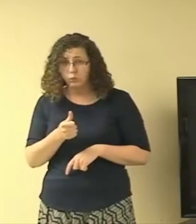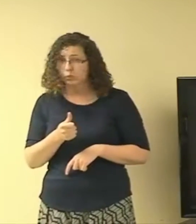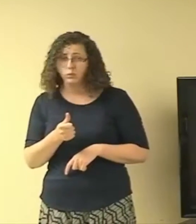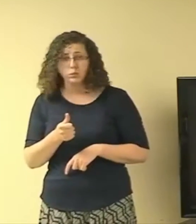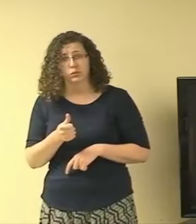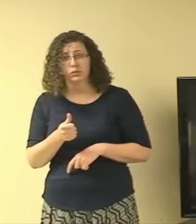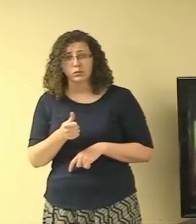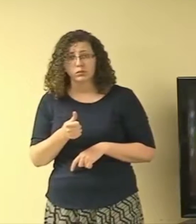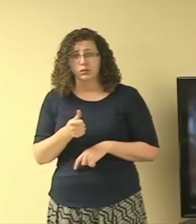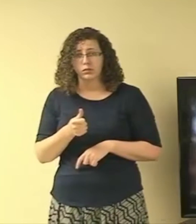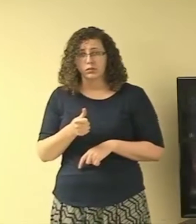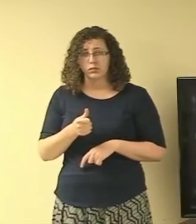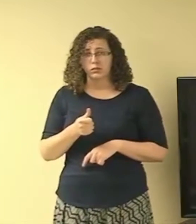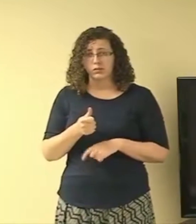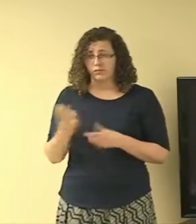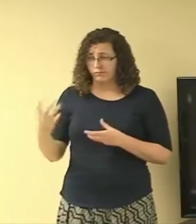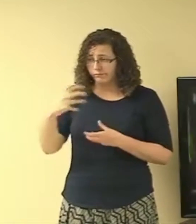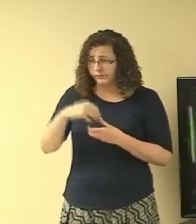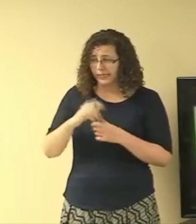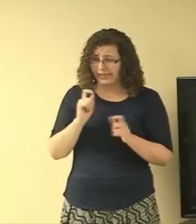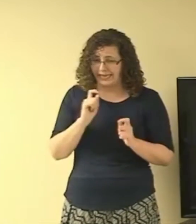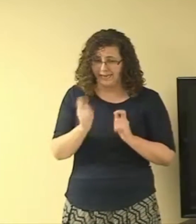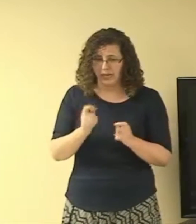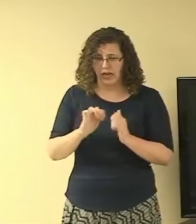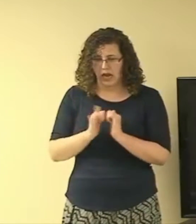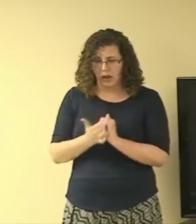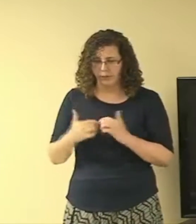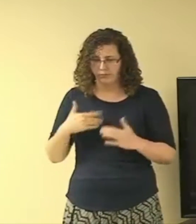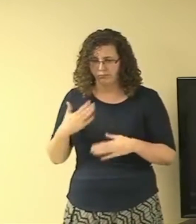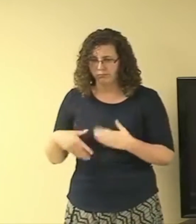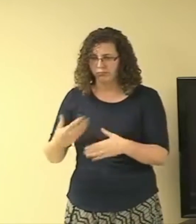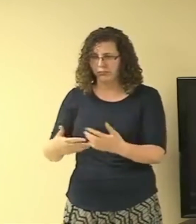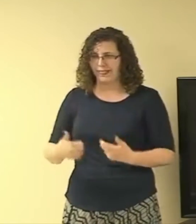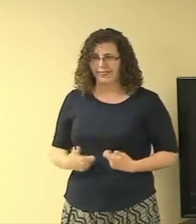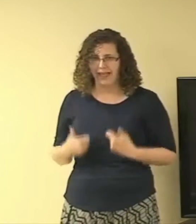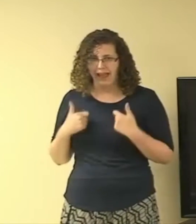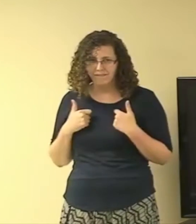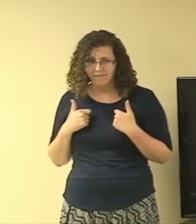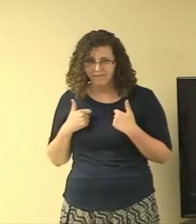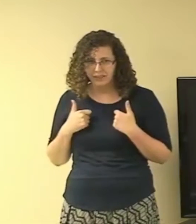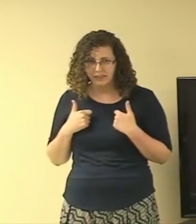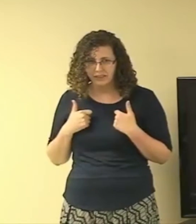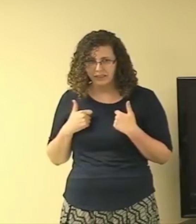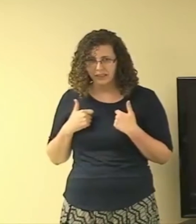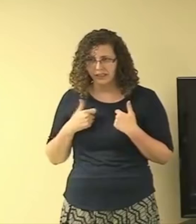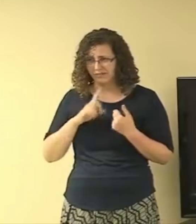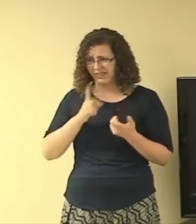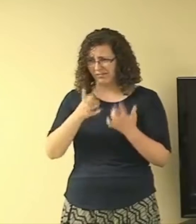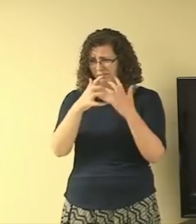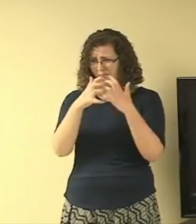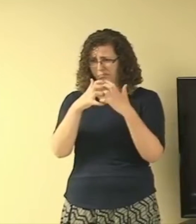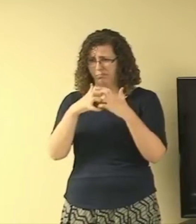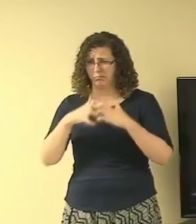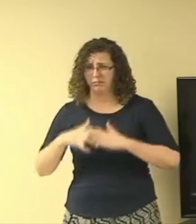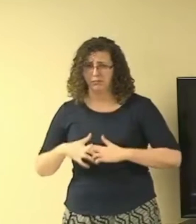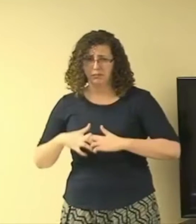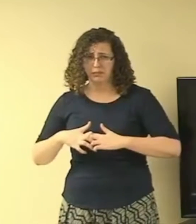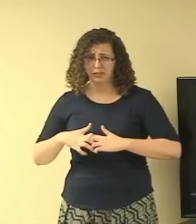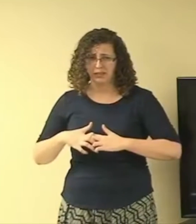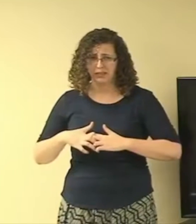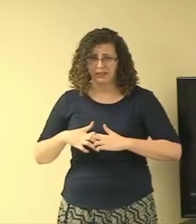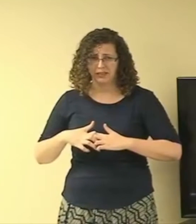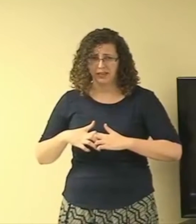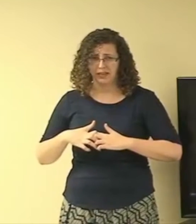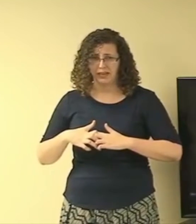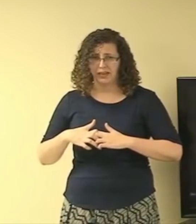part of our process and how we handle our lives, it caves in on us. And